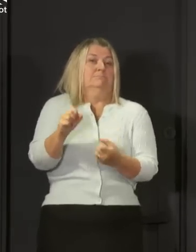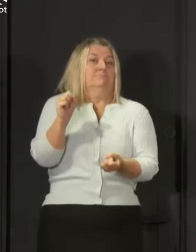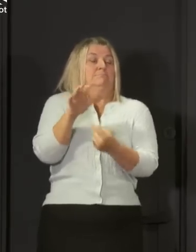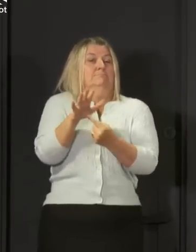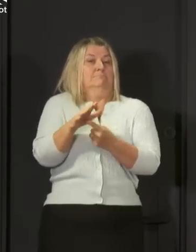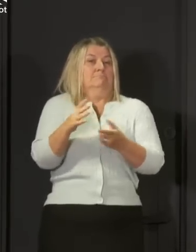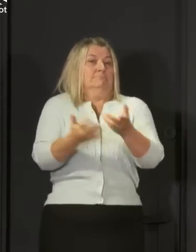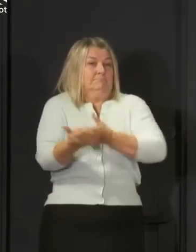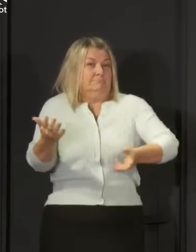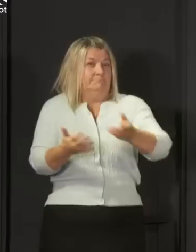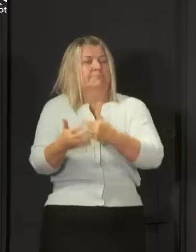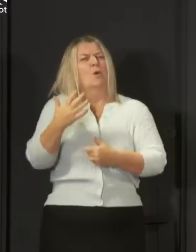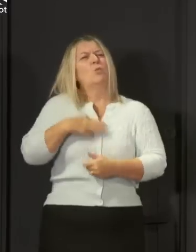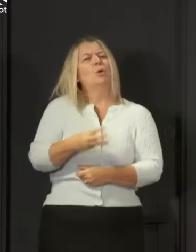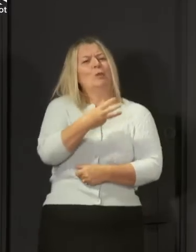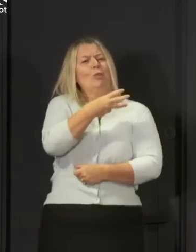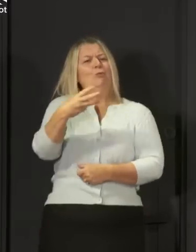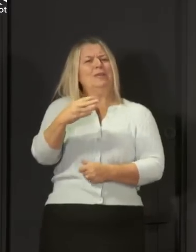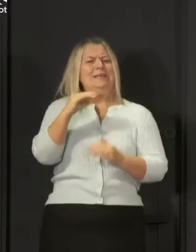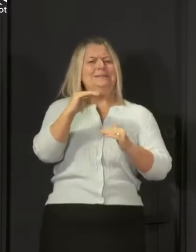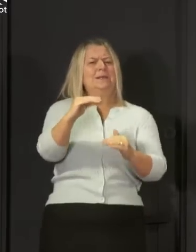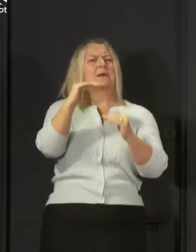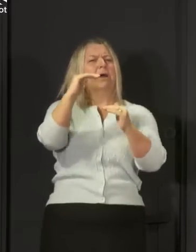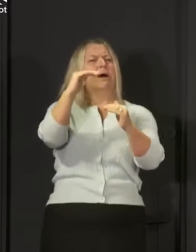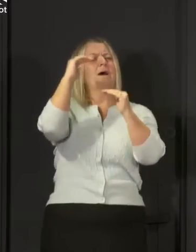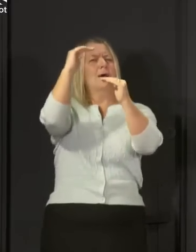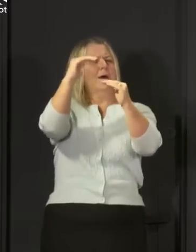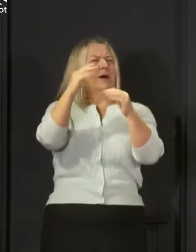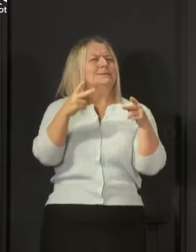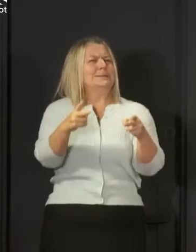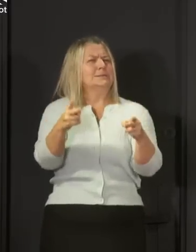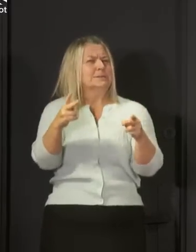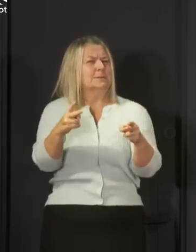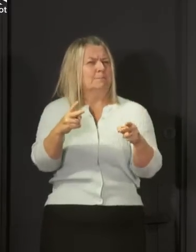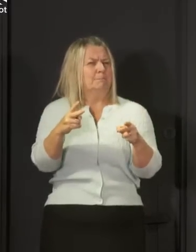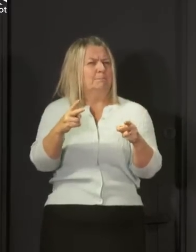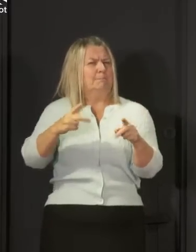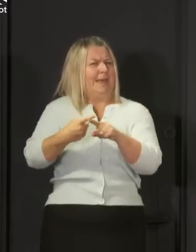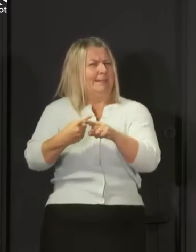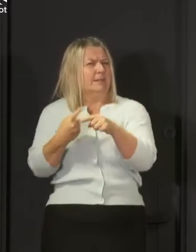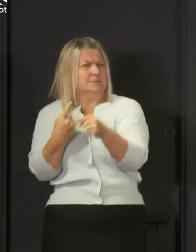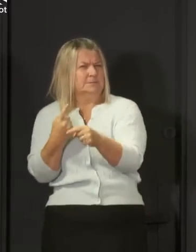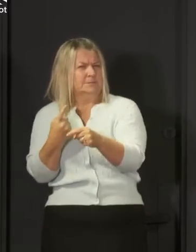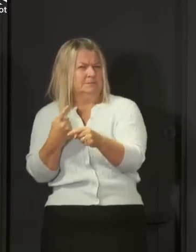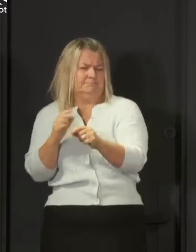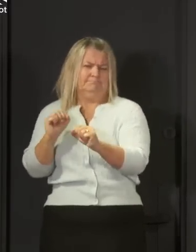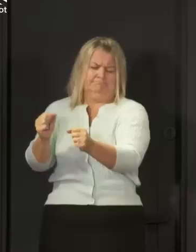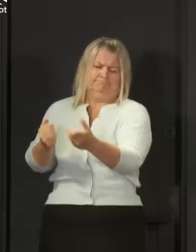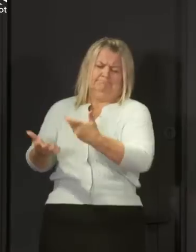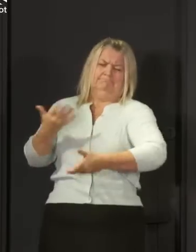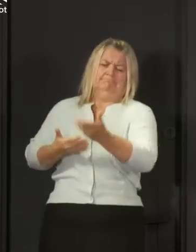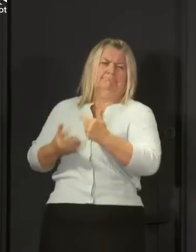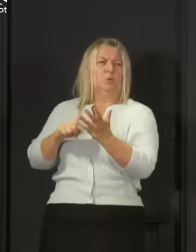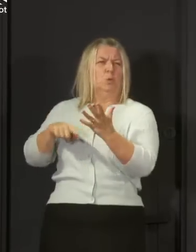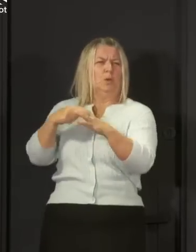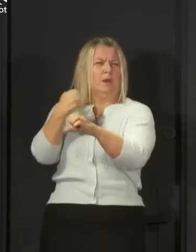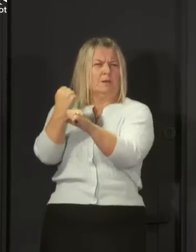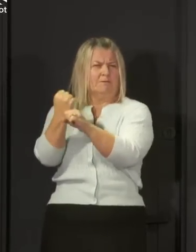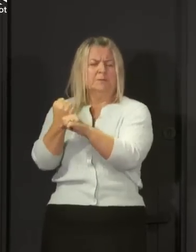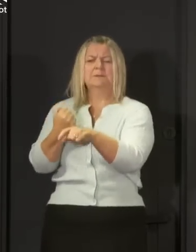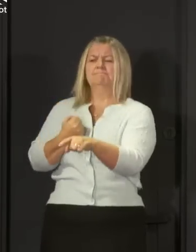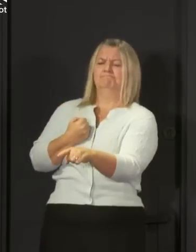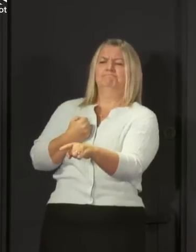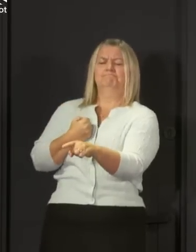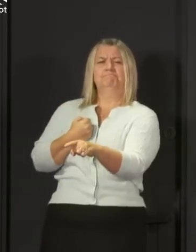a 3-tier system of alerts for different parts of England. We saw the detail of their proposal